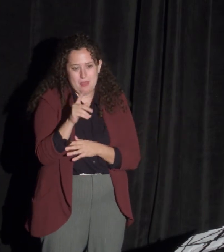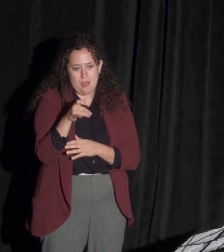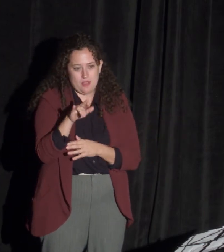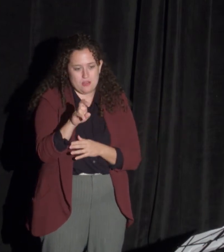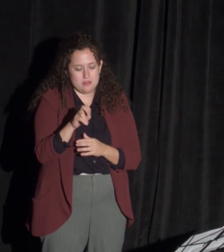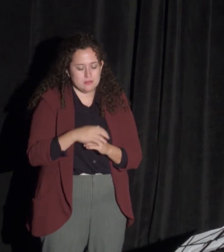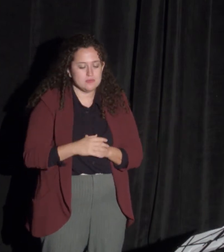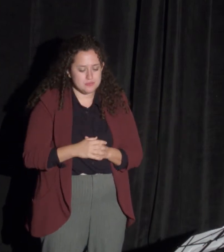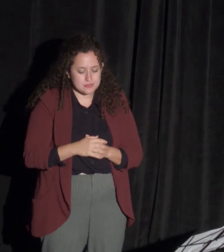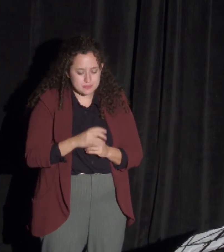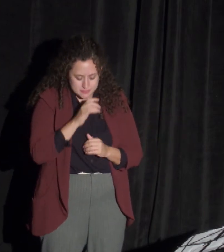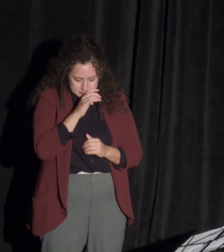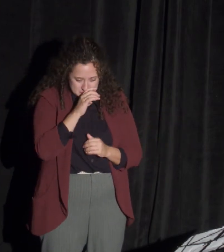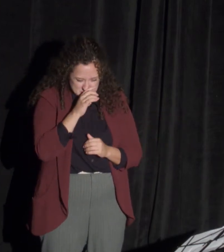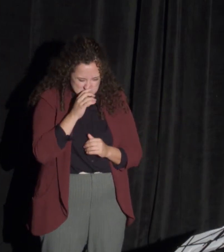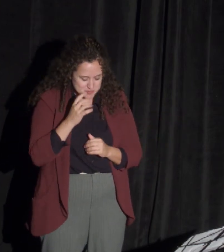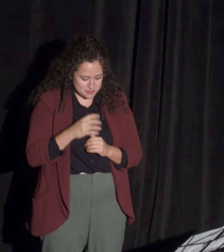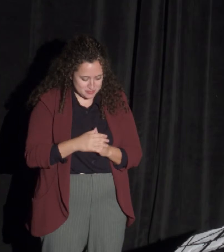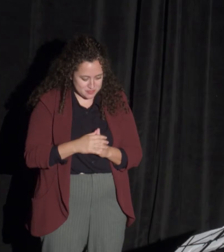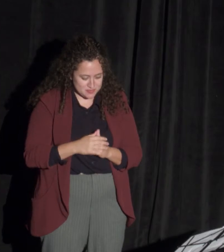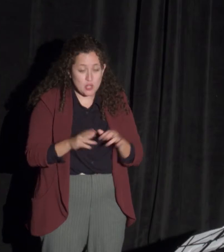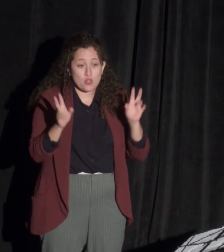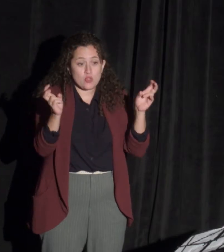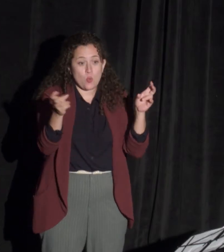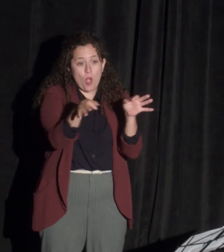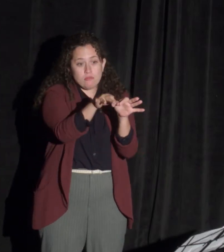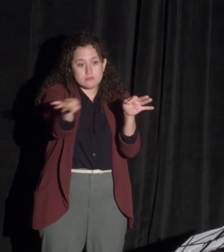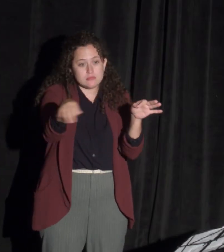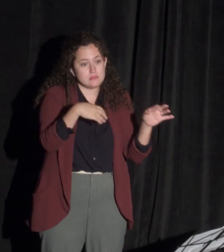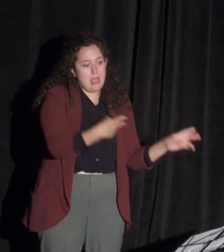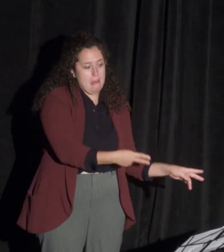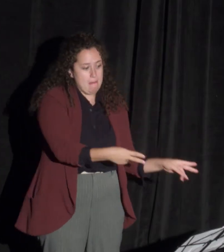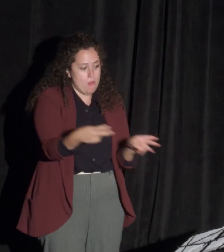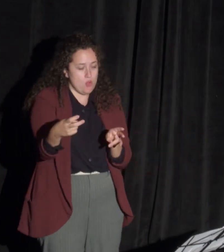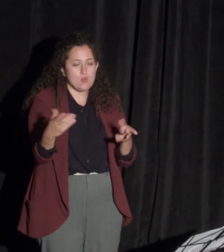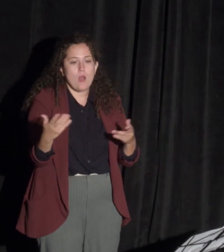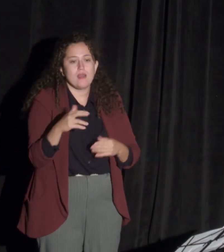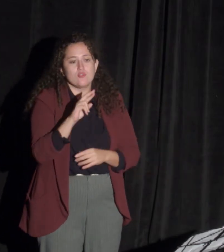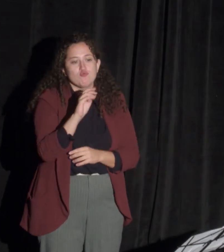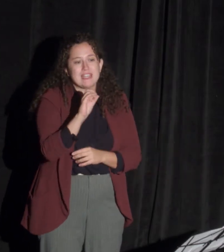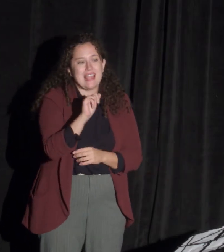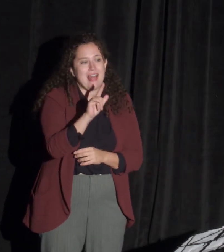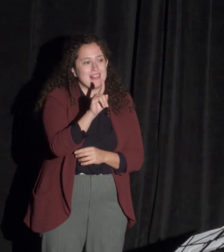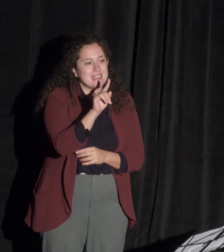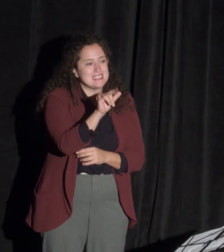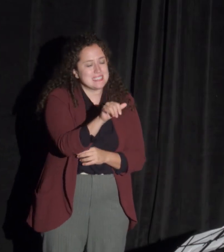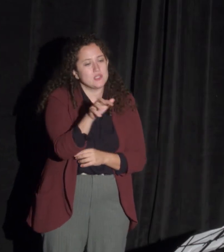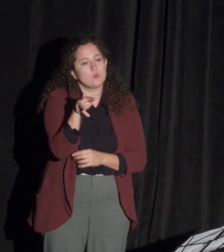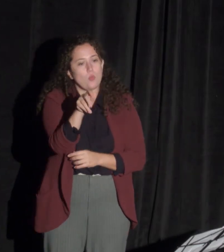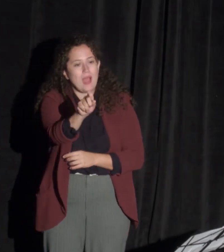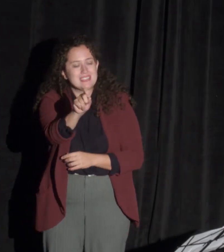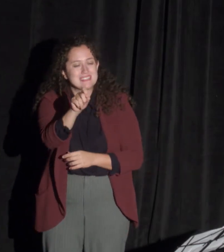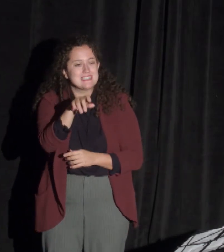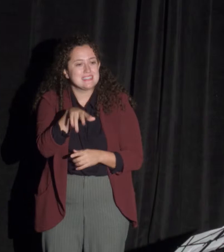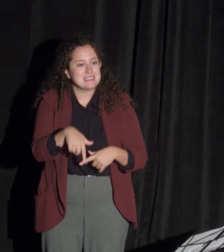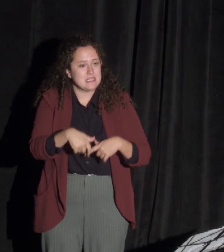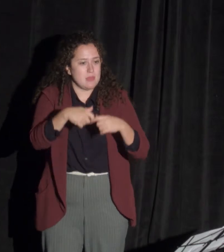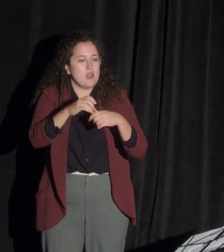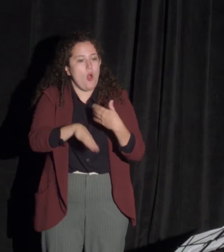The quote I used is, "Reality was suspended. All possible breaches to Inca protocol occurred at